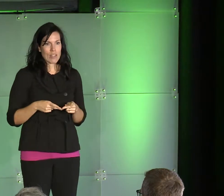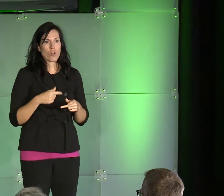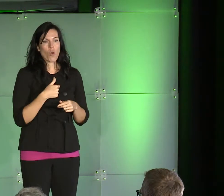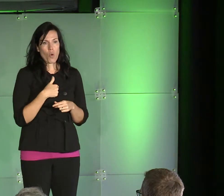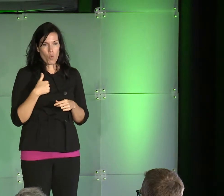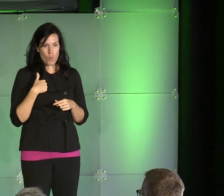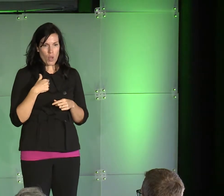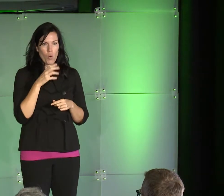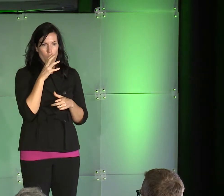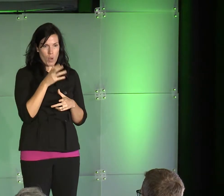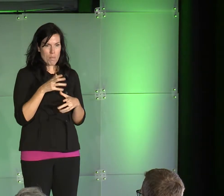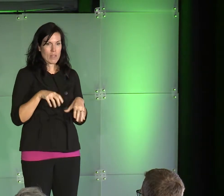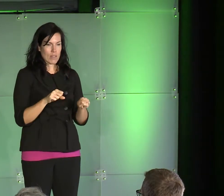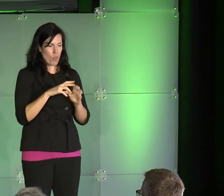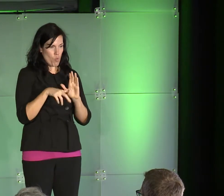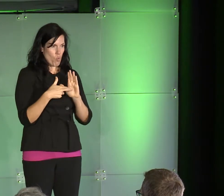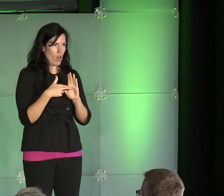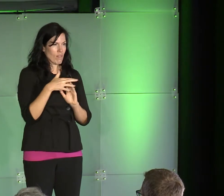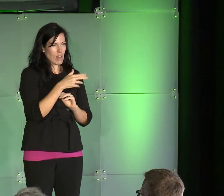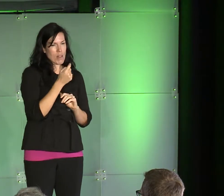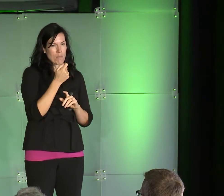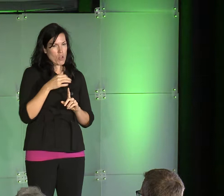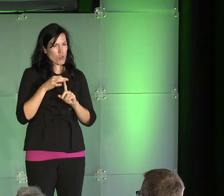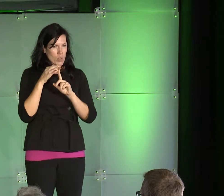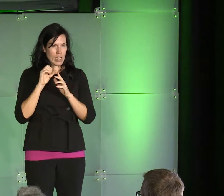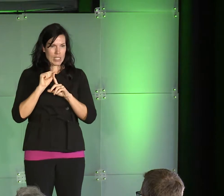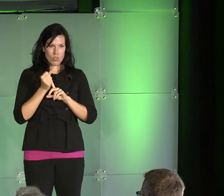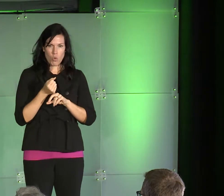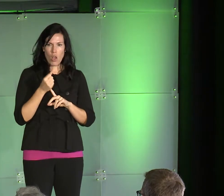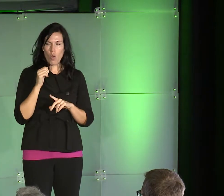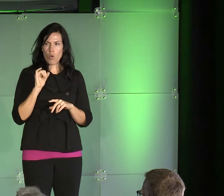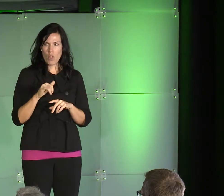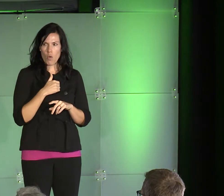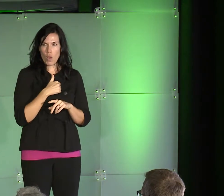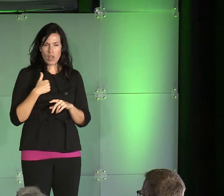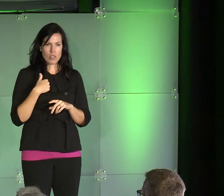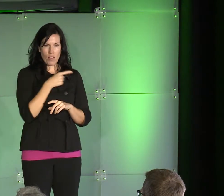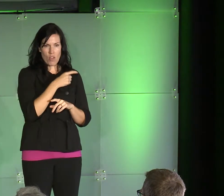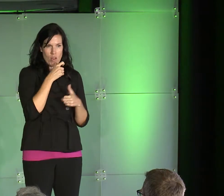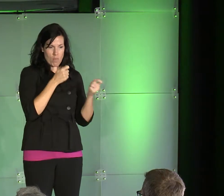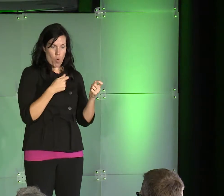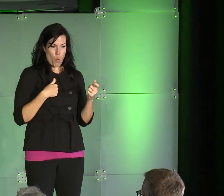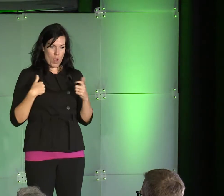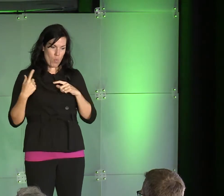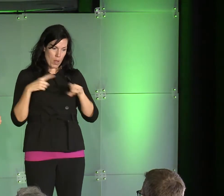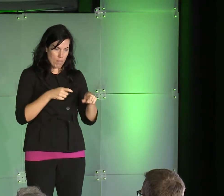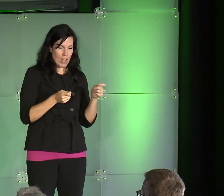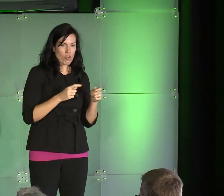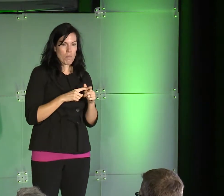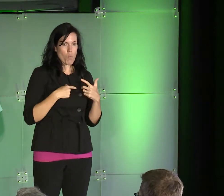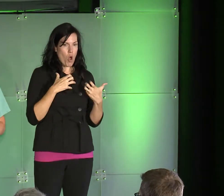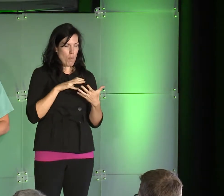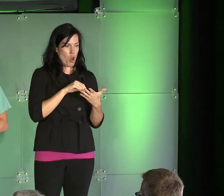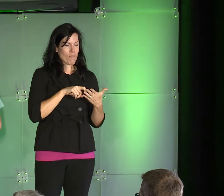going to be taking the roles of the brewery. So it's a little unique situation that we're not implementing our exact model that they're not managing. We're managing it, but we're hoping to learn